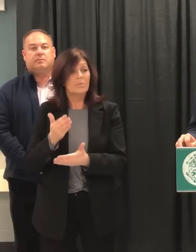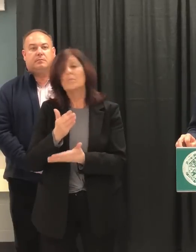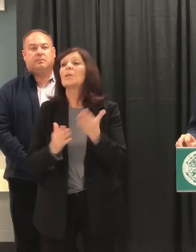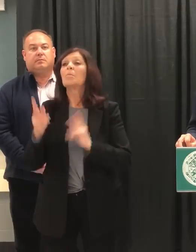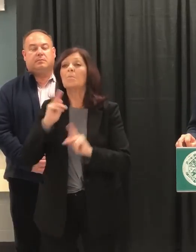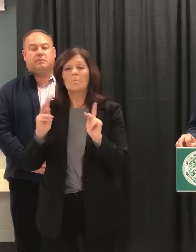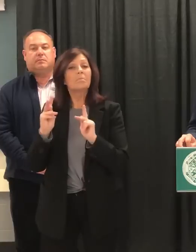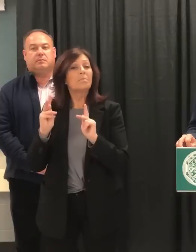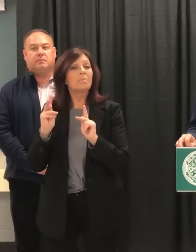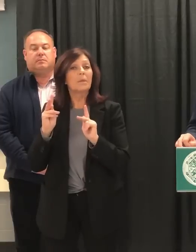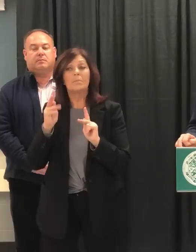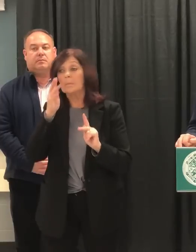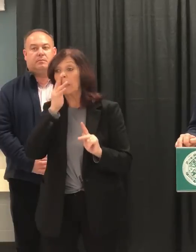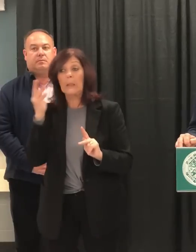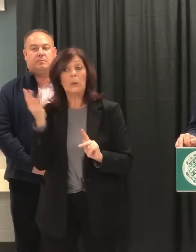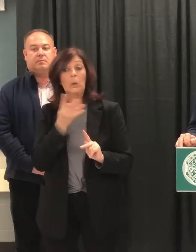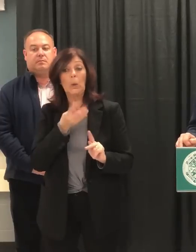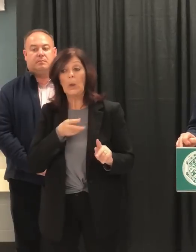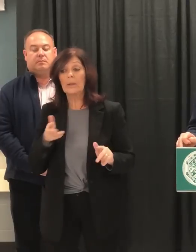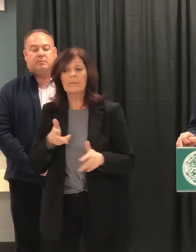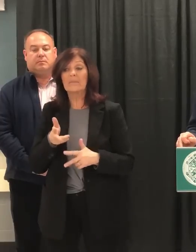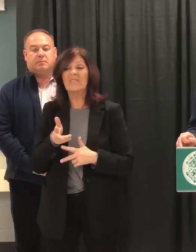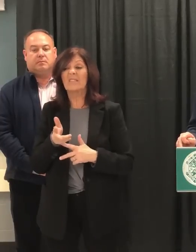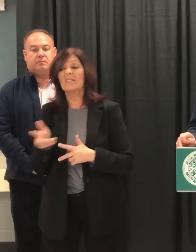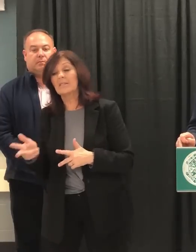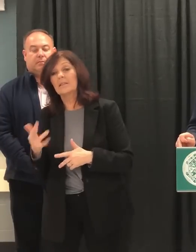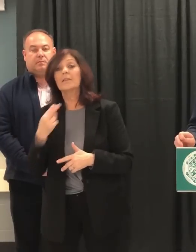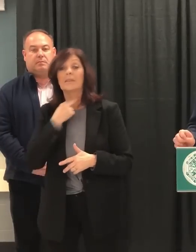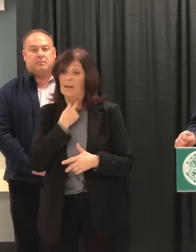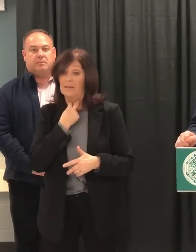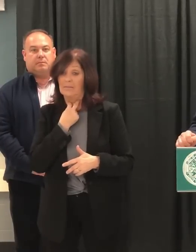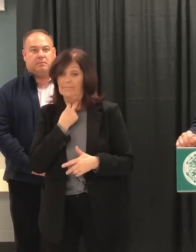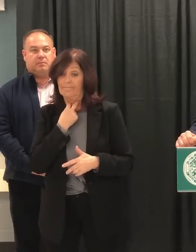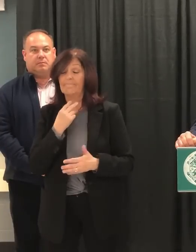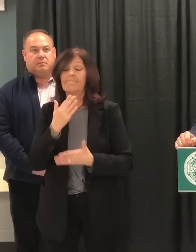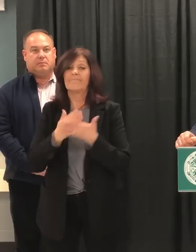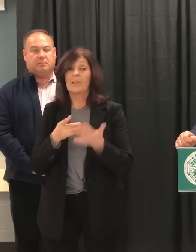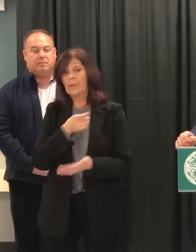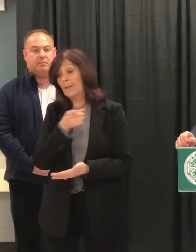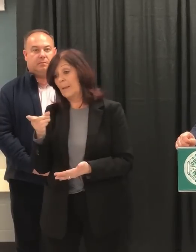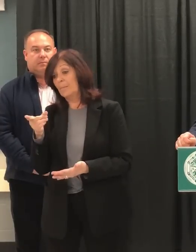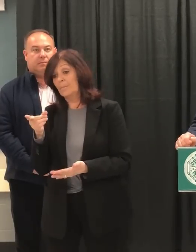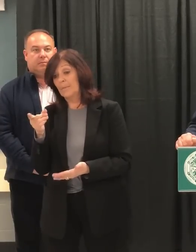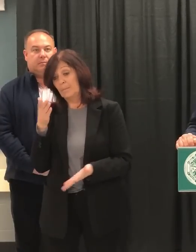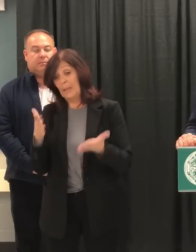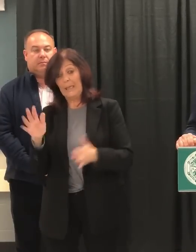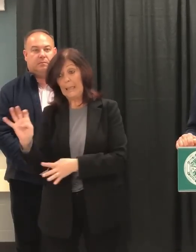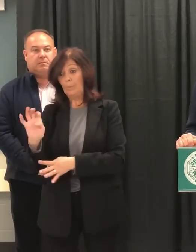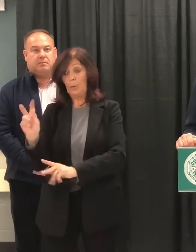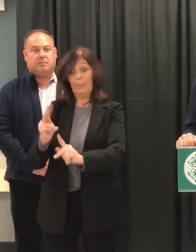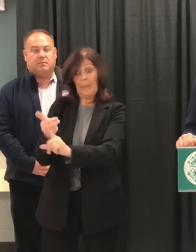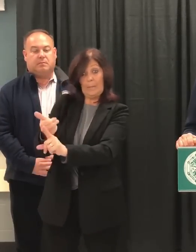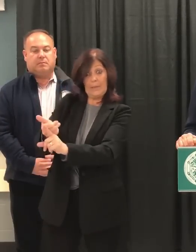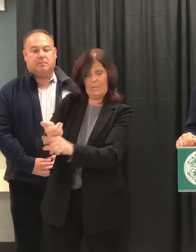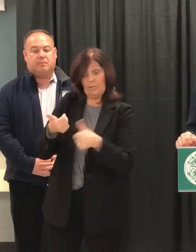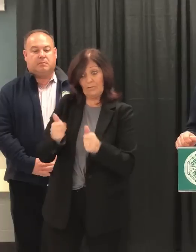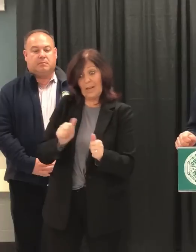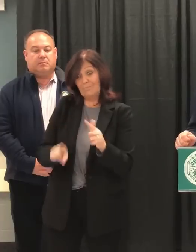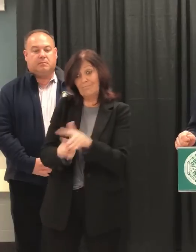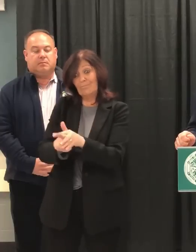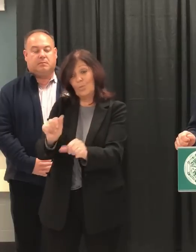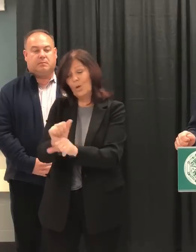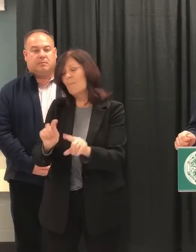roads and unfortunately have gotten stuck. Some of them are probably emergency personnel just trying to get to their work, but the